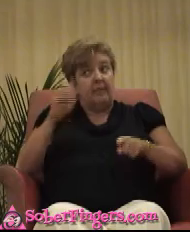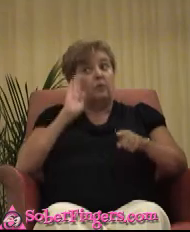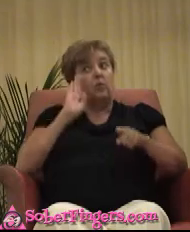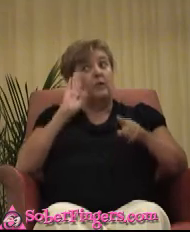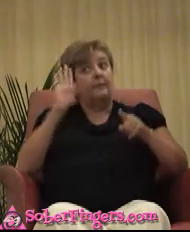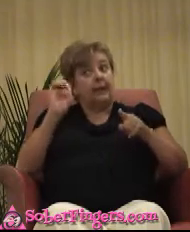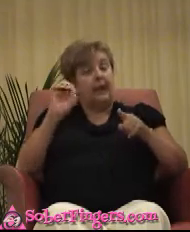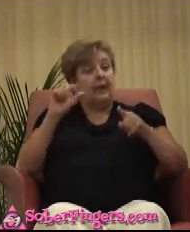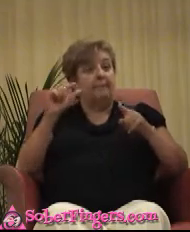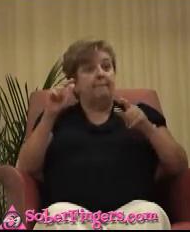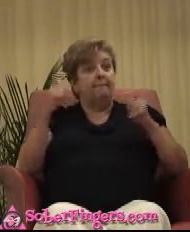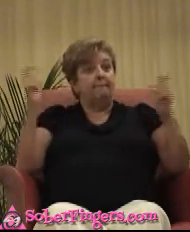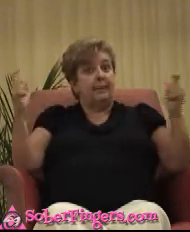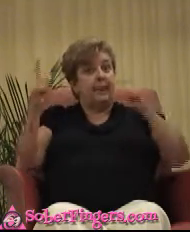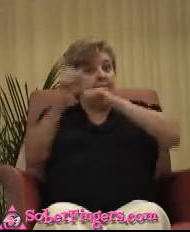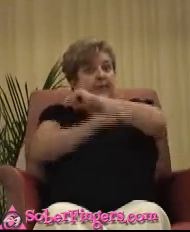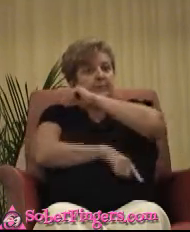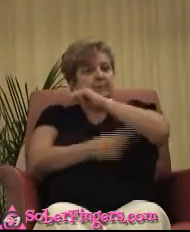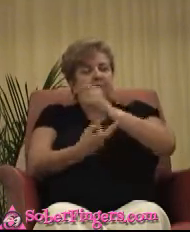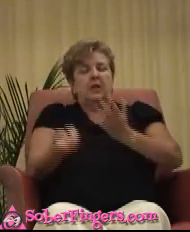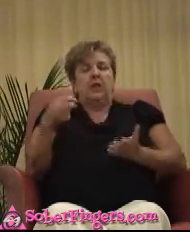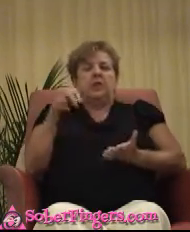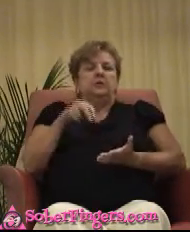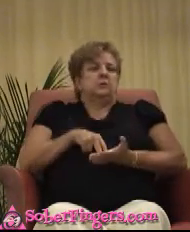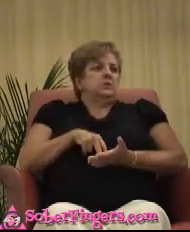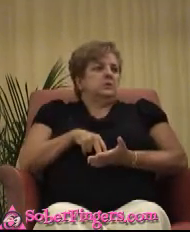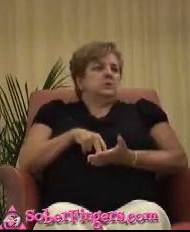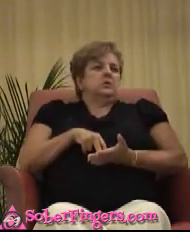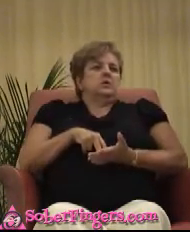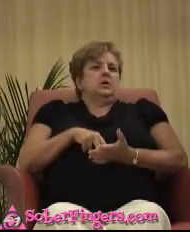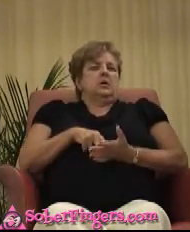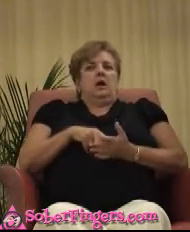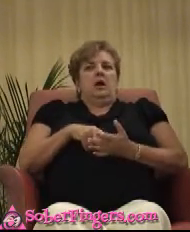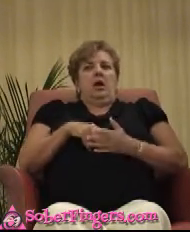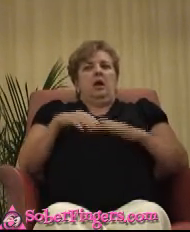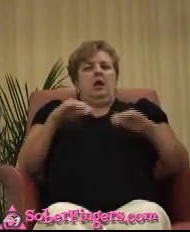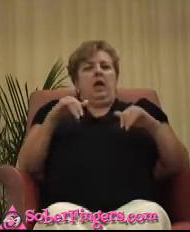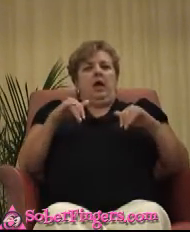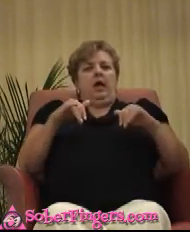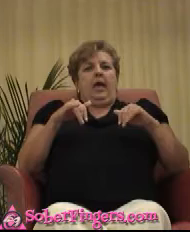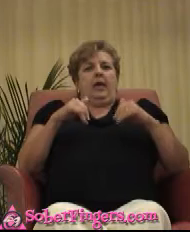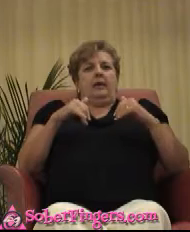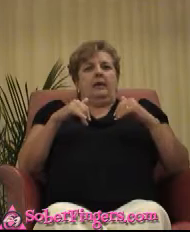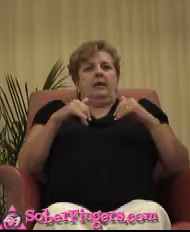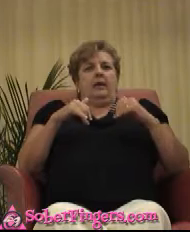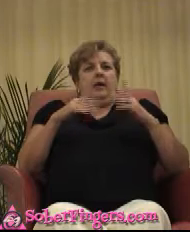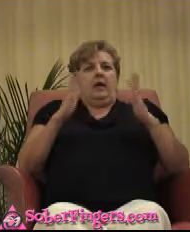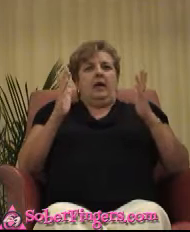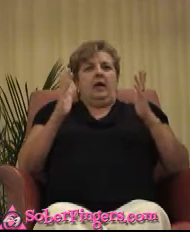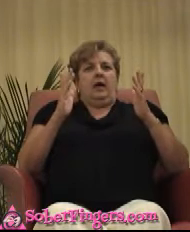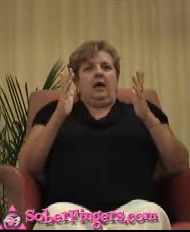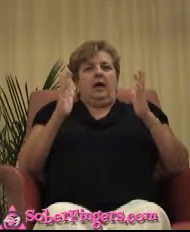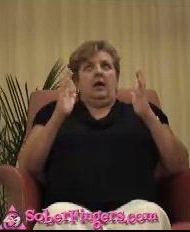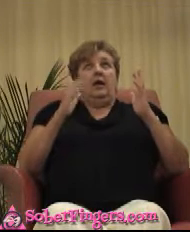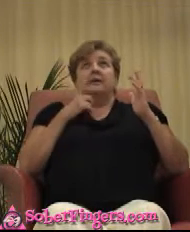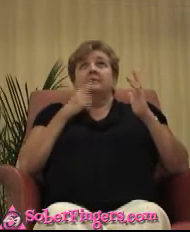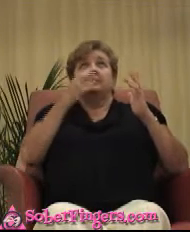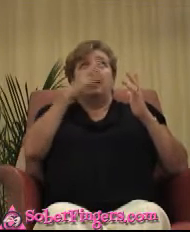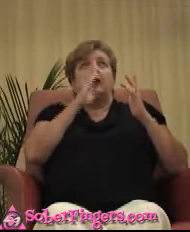And as I stood to speak, I was still so scared. I had not been able to compose anything to talk about. I said, God, just let me say something from the heart. Let me get it